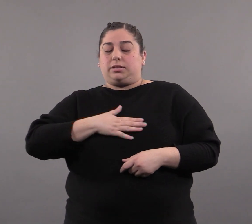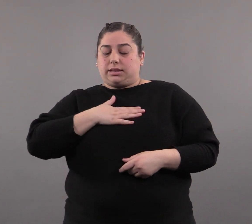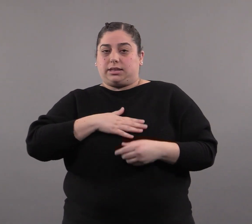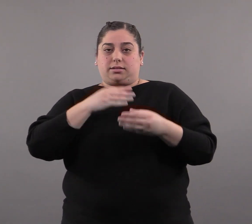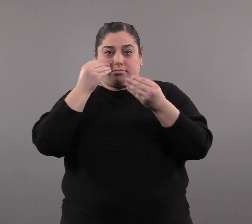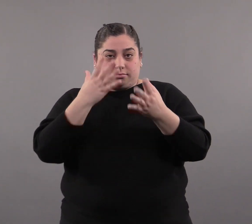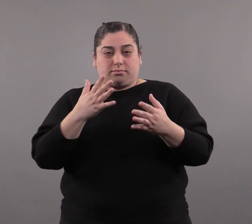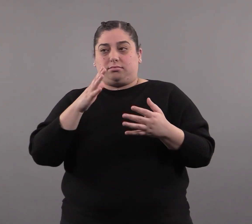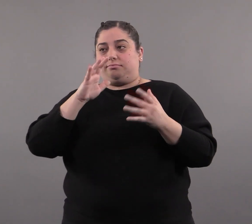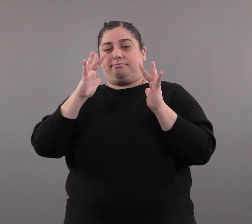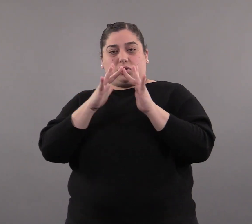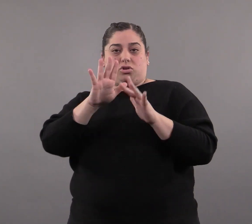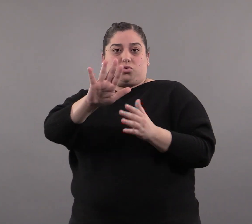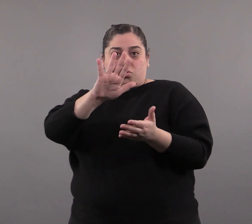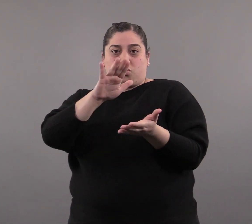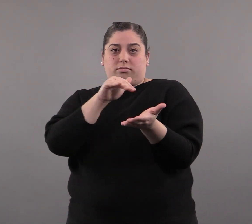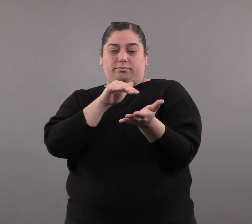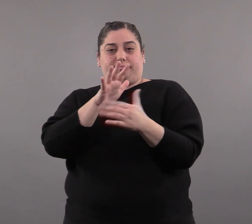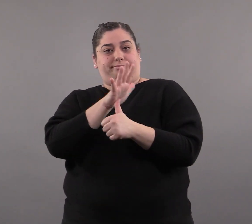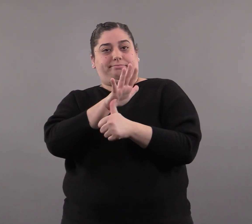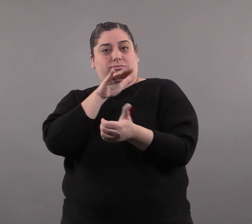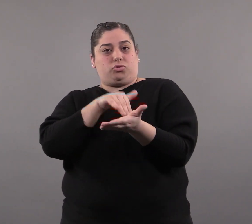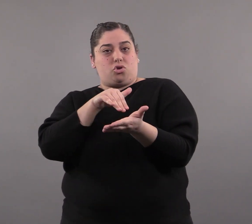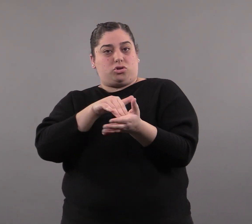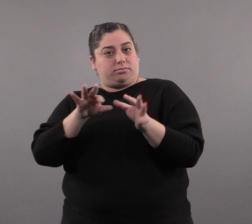relationship with their own provider. And I'll make this the last question. Yes, ma'am.